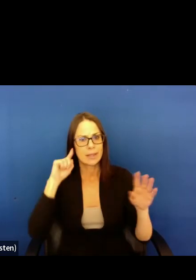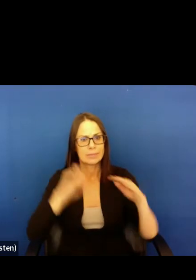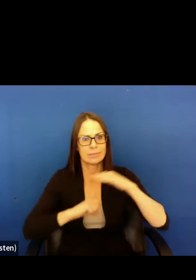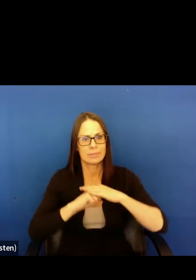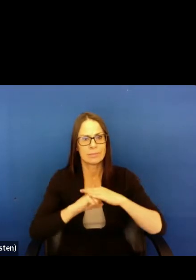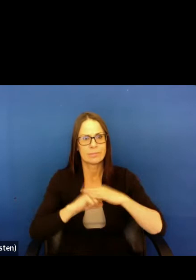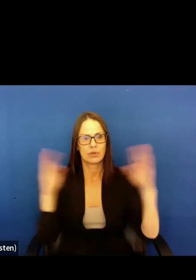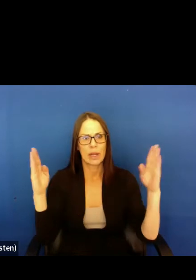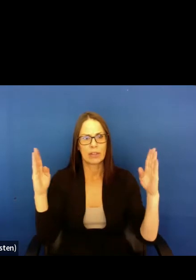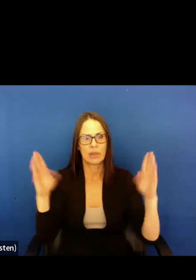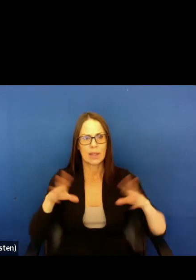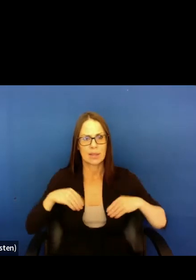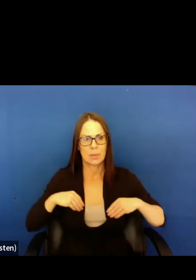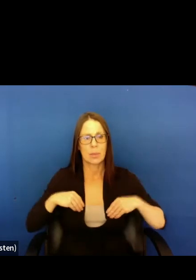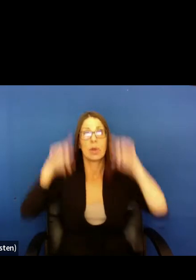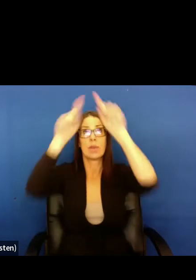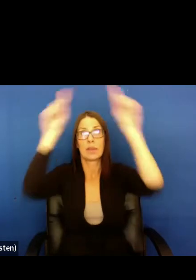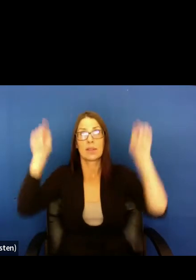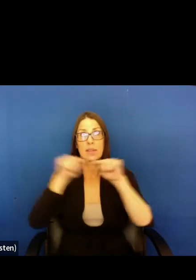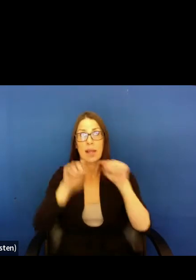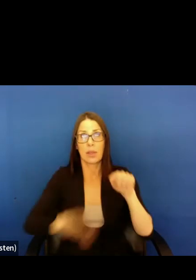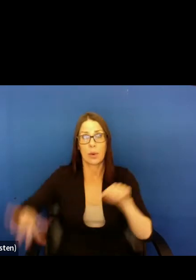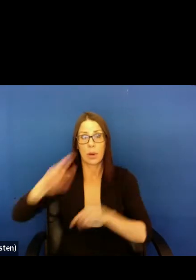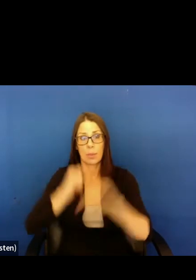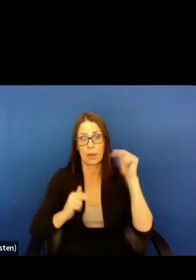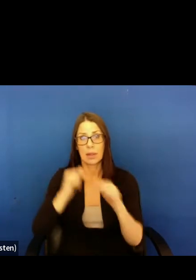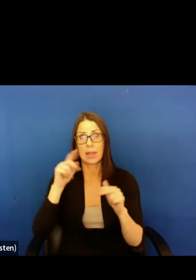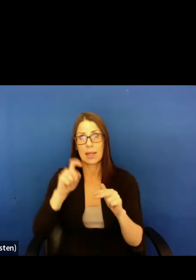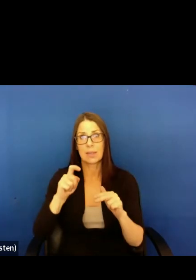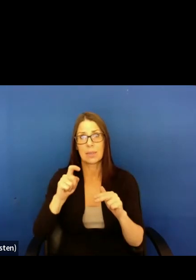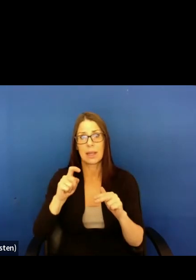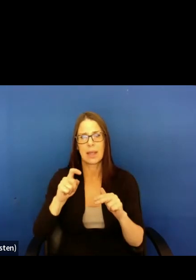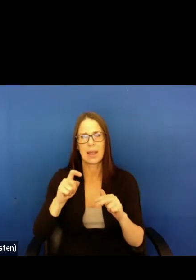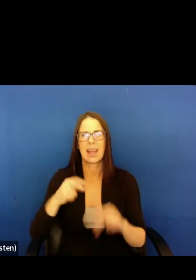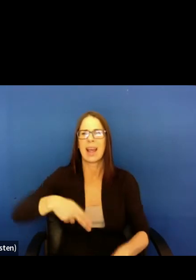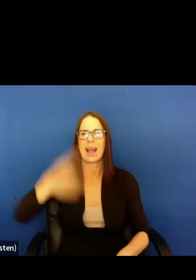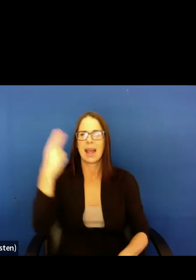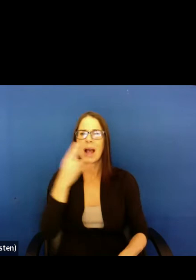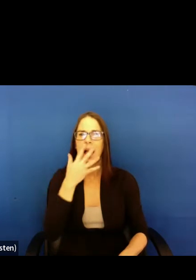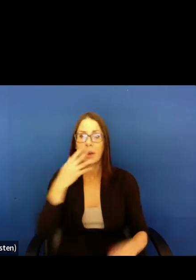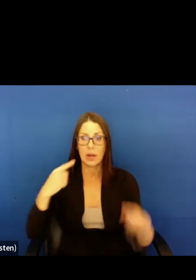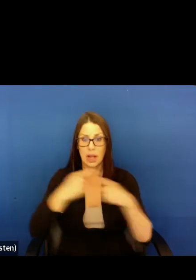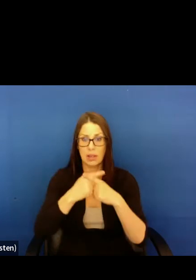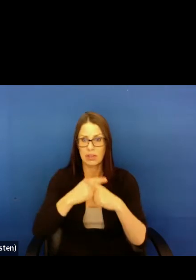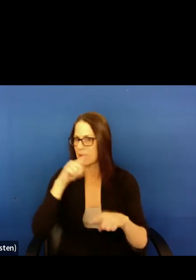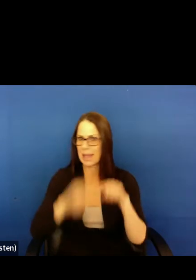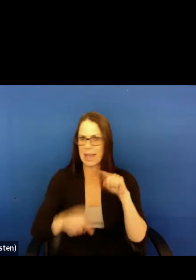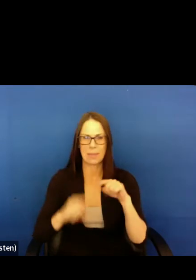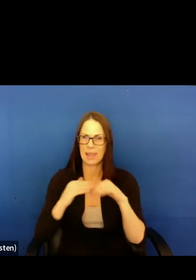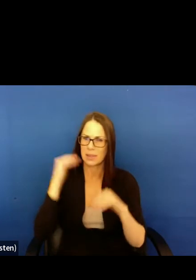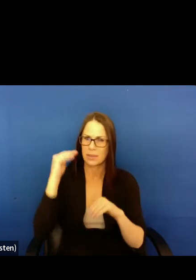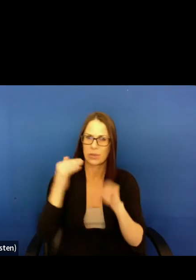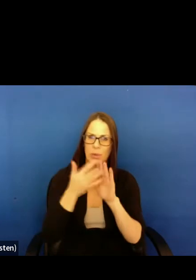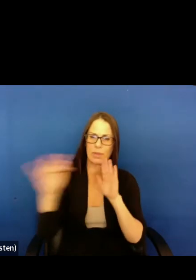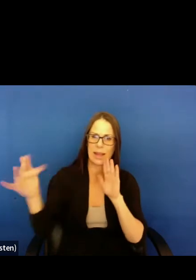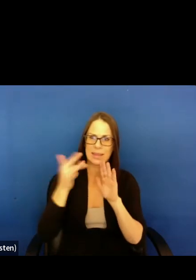The signage throughout buildings needs to be a higher contrast. It can't be too reflective. The mounting height is